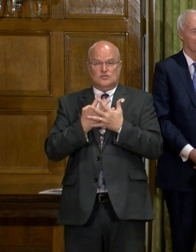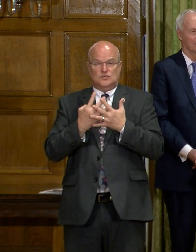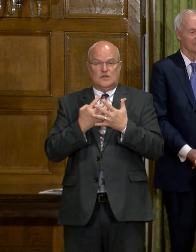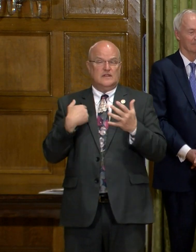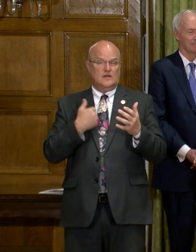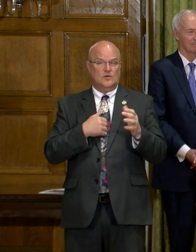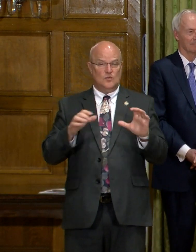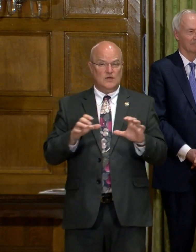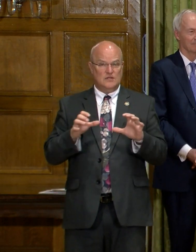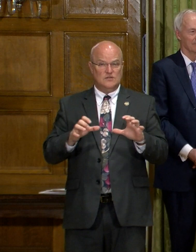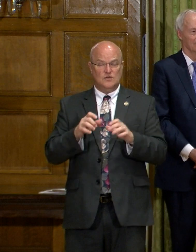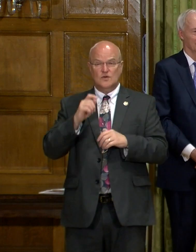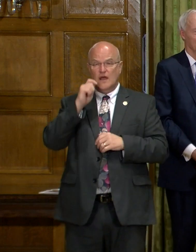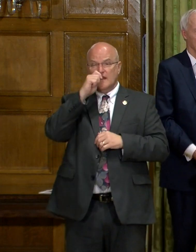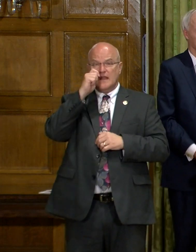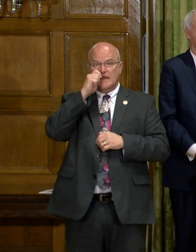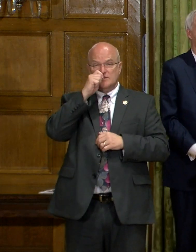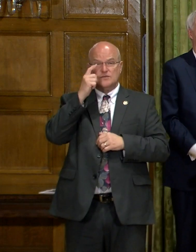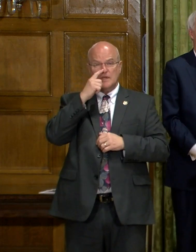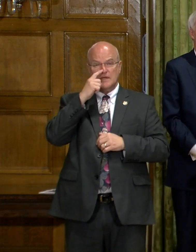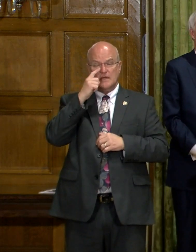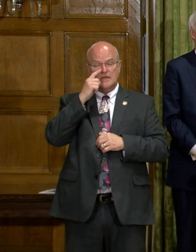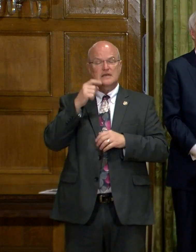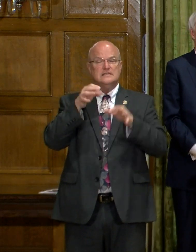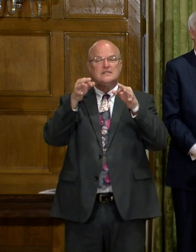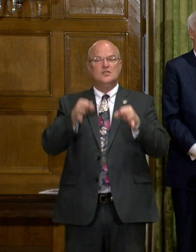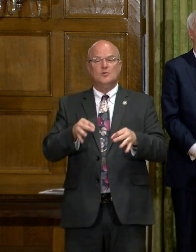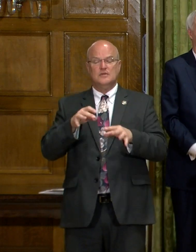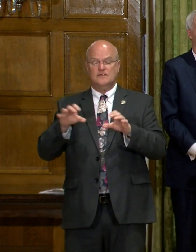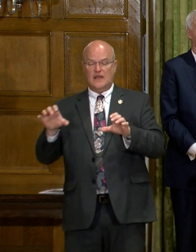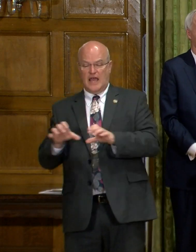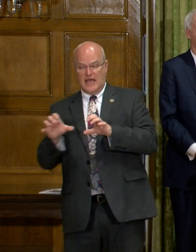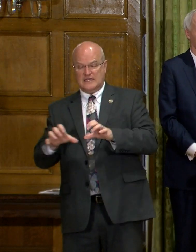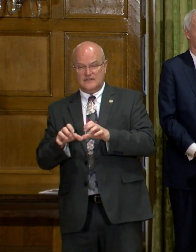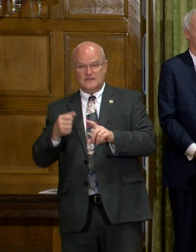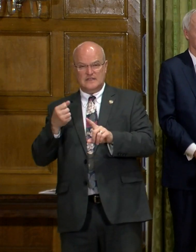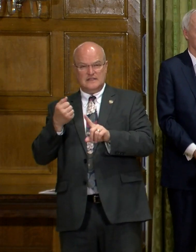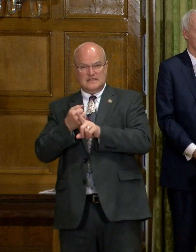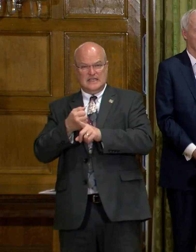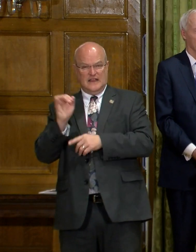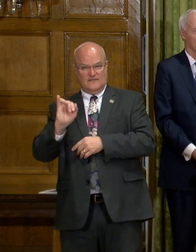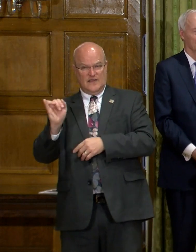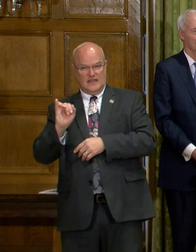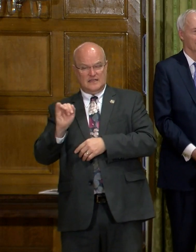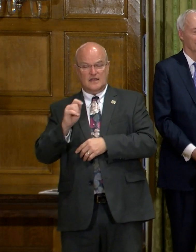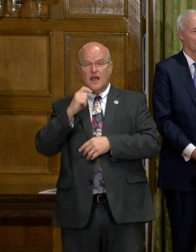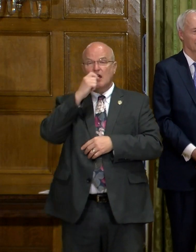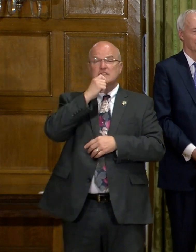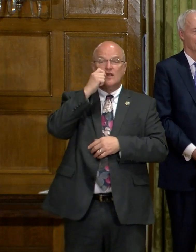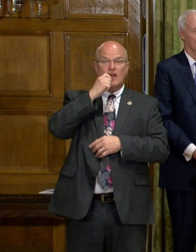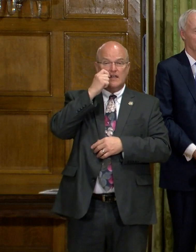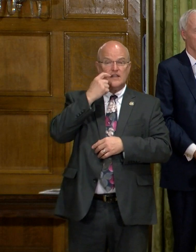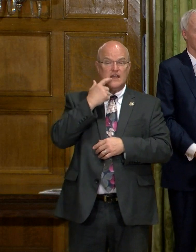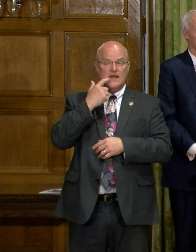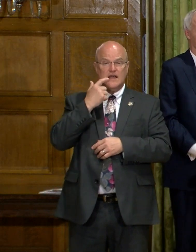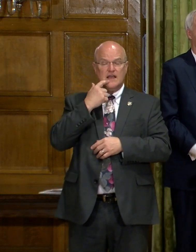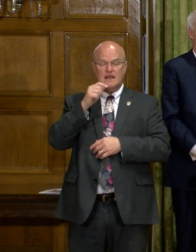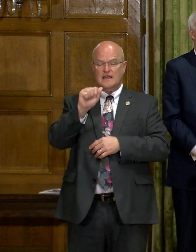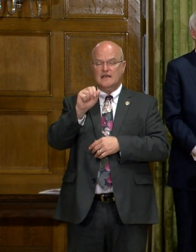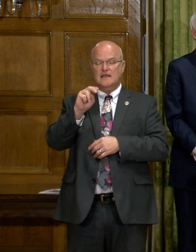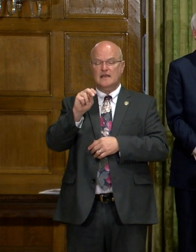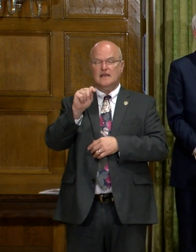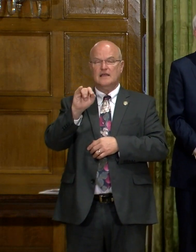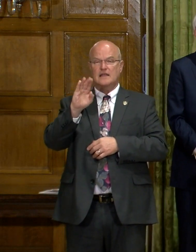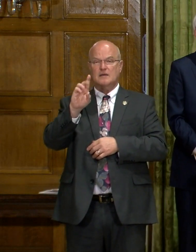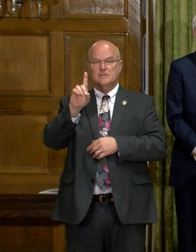we do, the nasal swab screening, determines whether you're actively infected. Serologic screening,